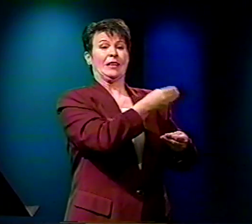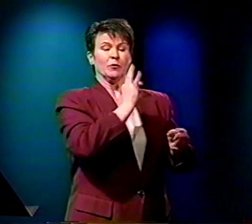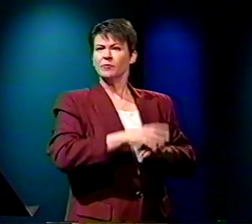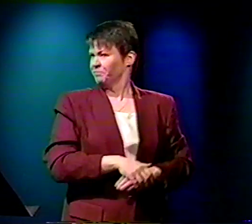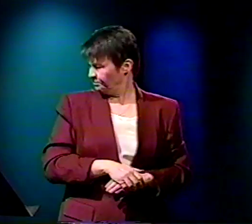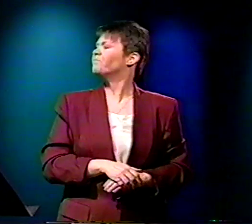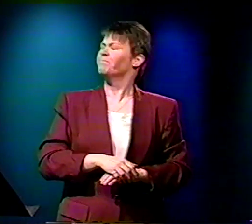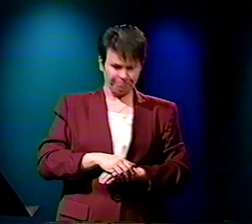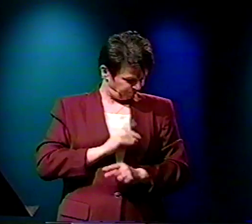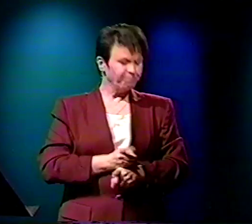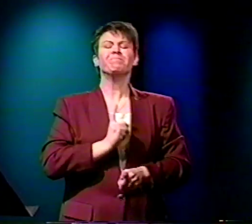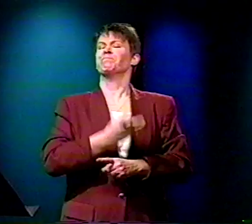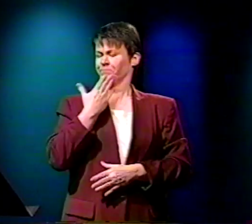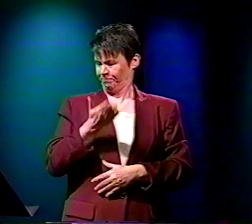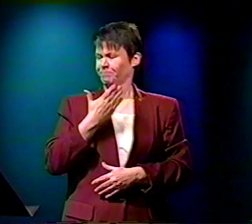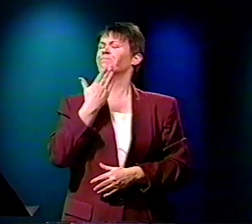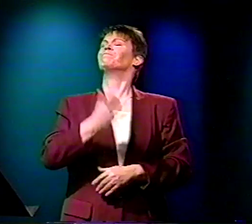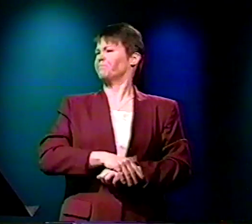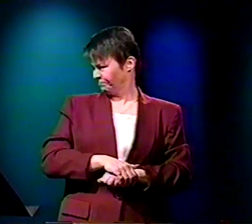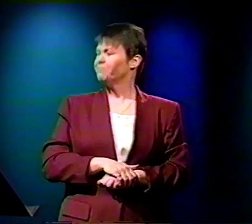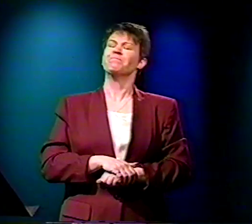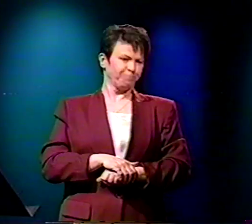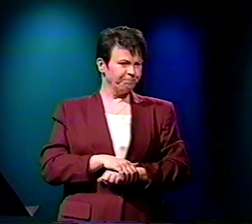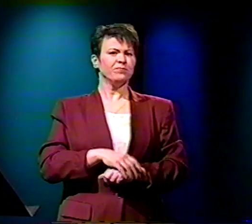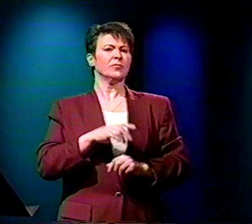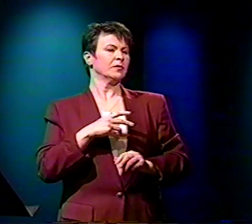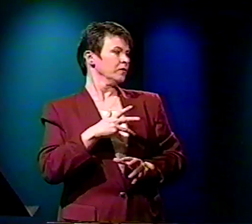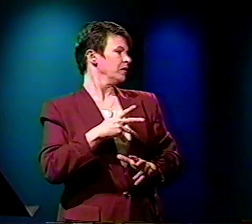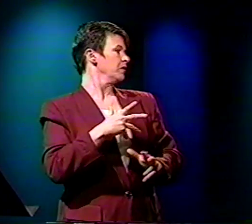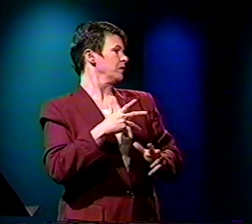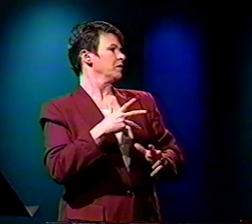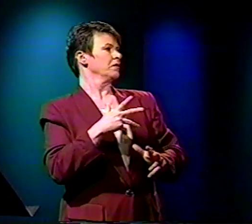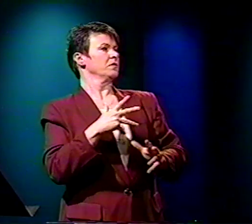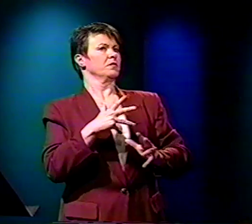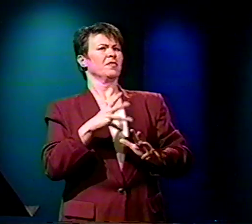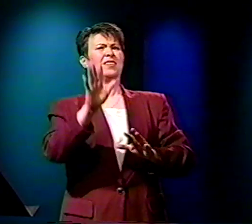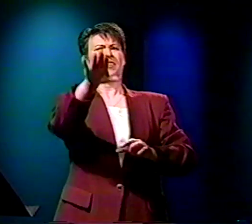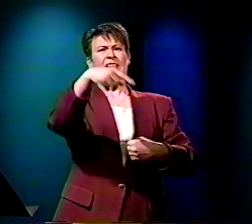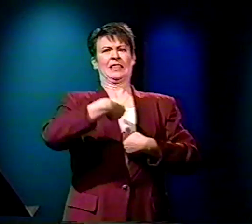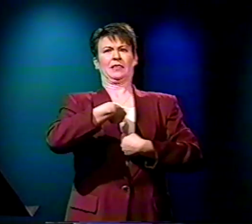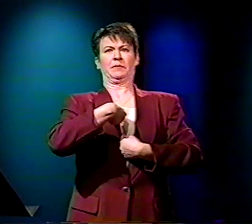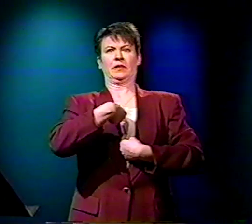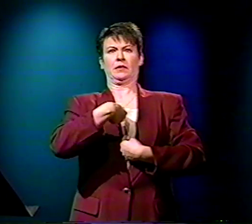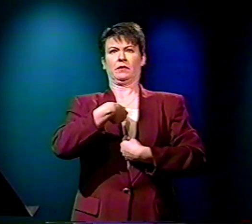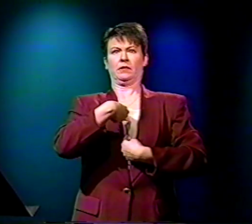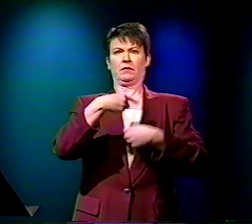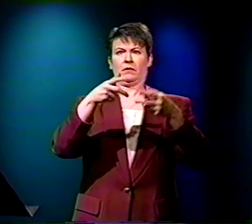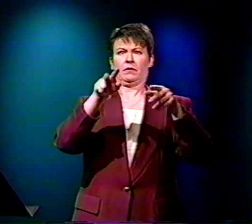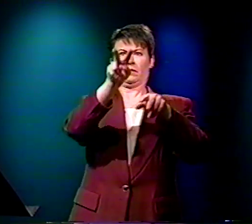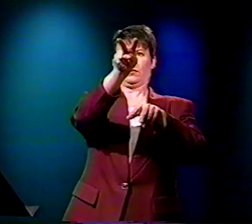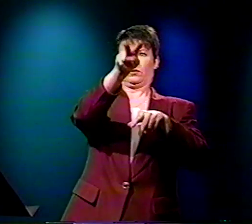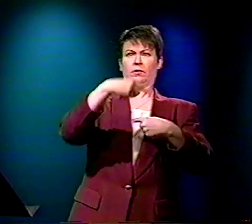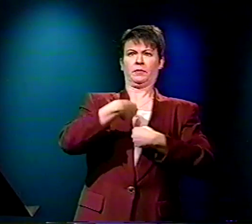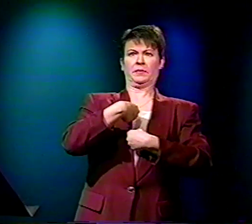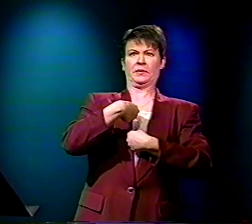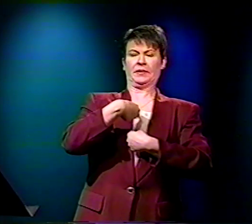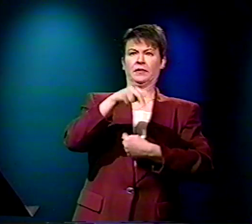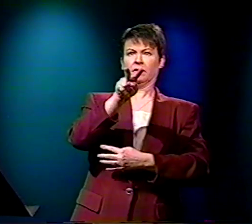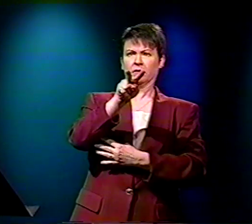then the feed interpreter is nodding and saying, it's very good, you're doing fine, and everything's just flowing smoothly. But for the deaf consumer, I'm